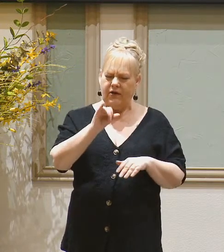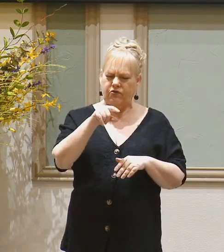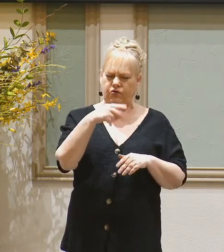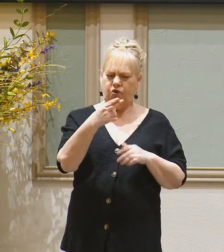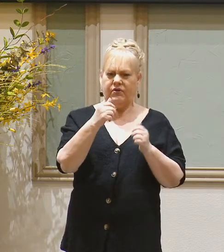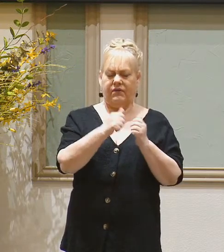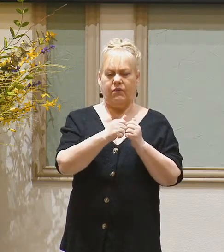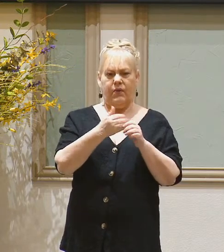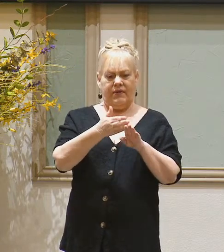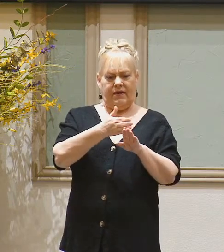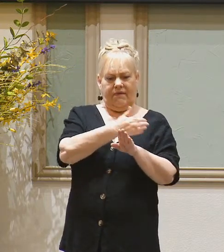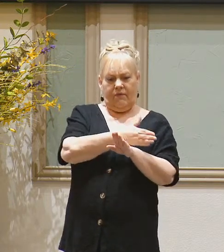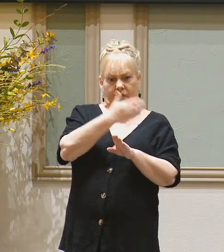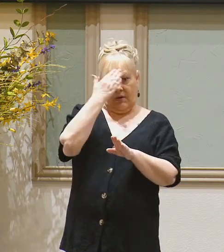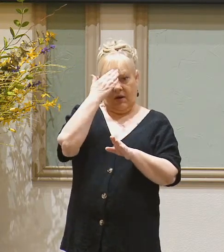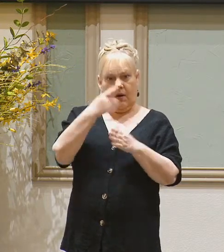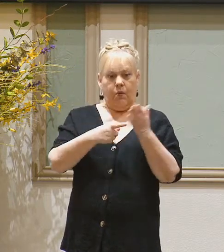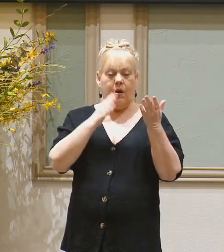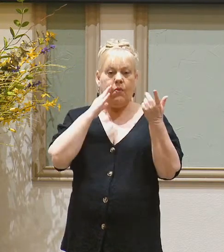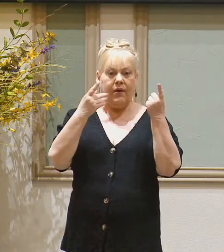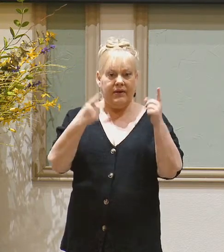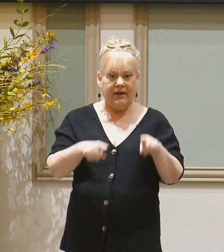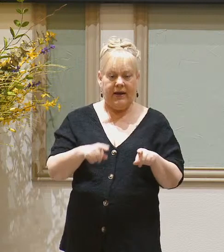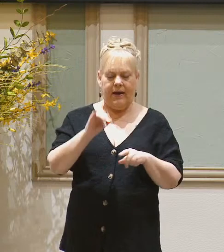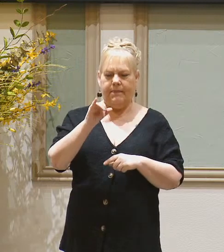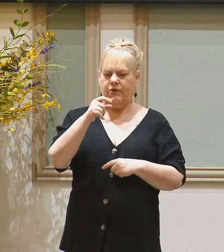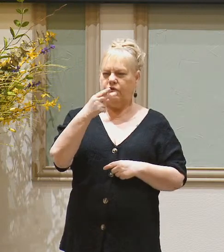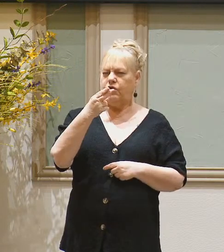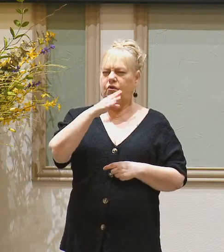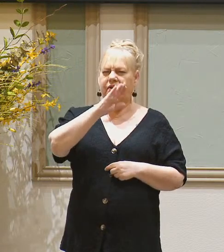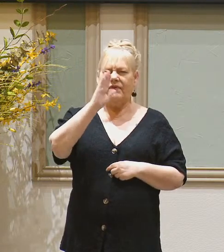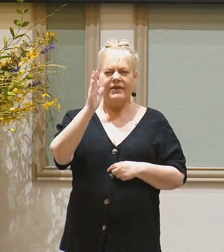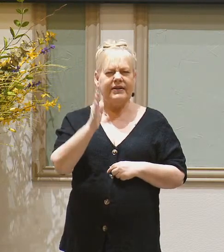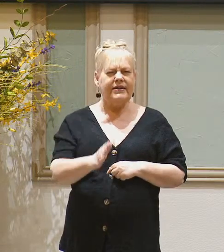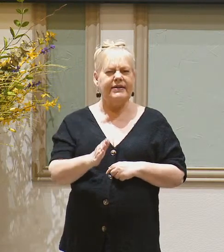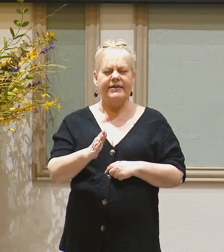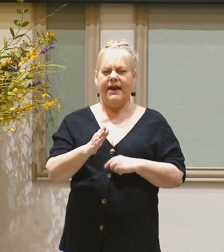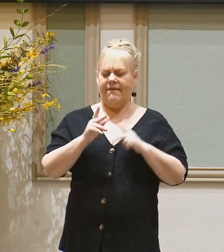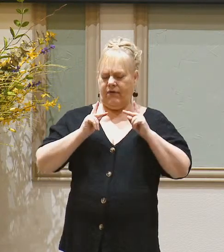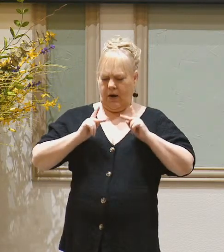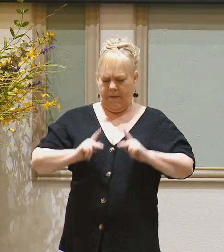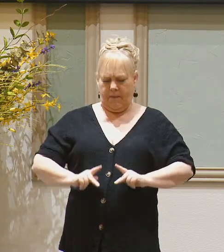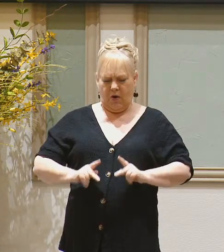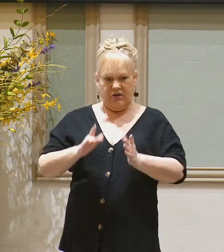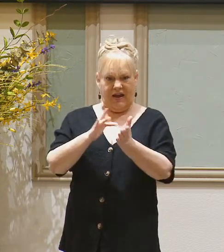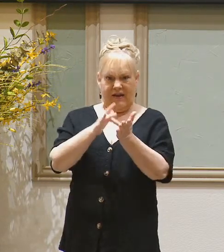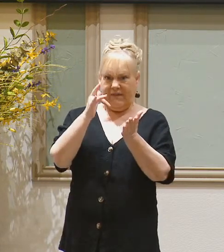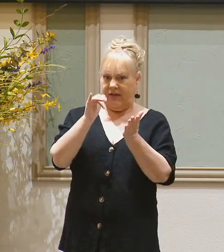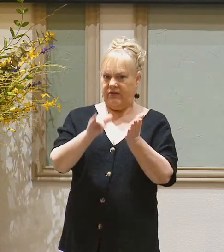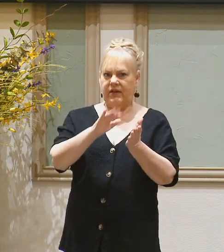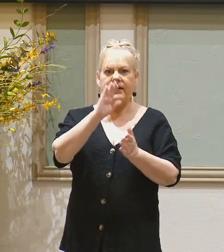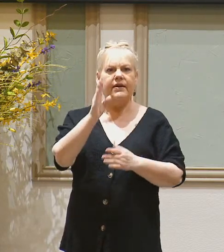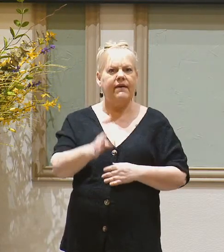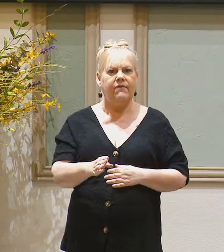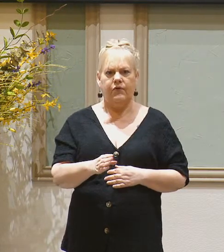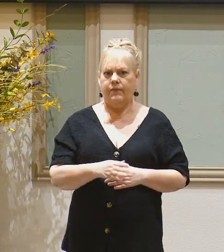the foreknowledge of what was going to happen, and Joseph never took personal advantage.